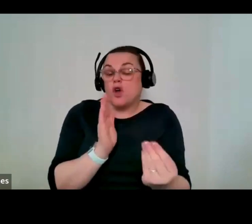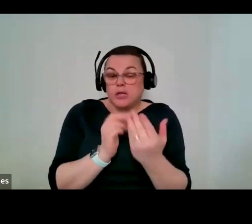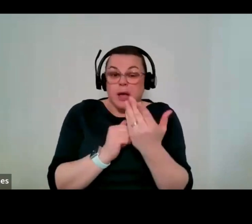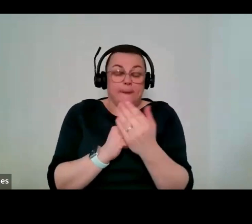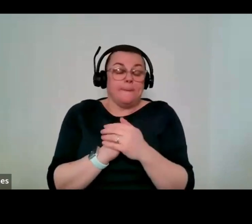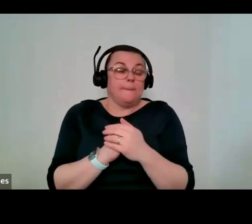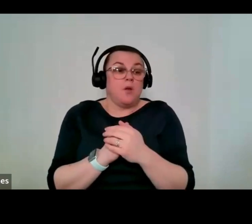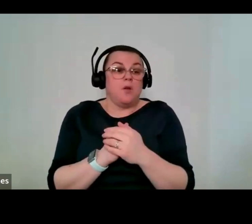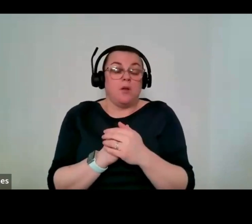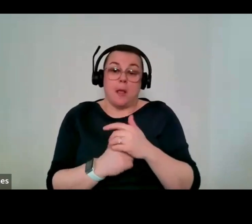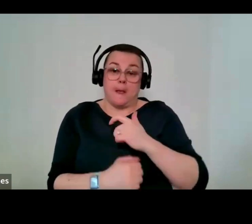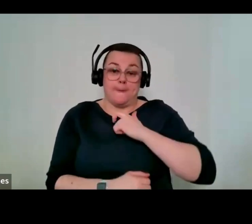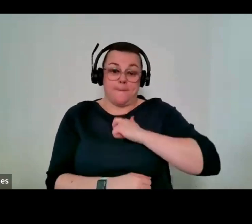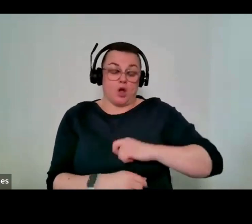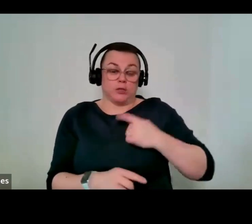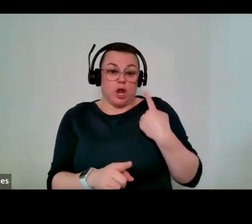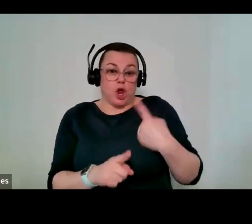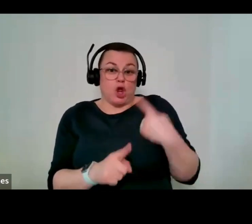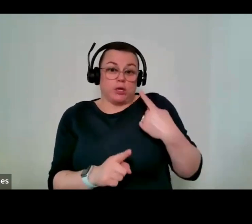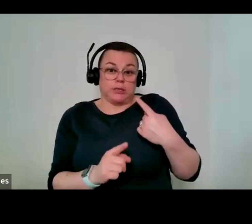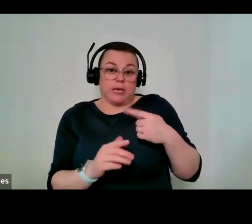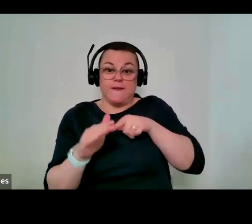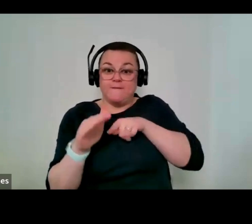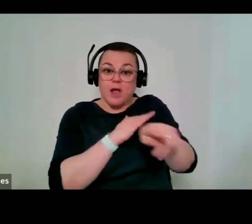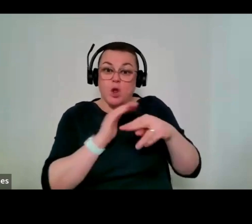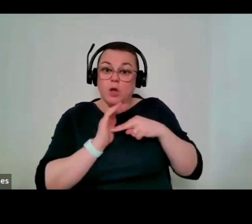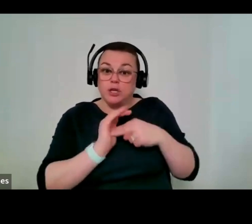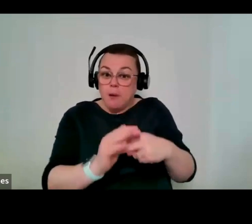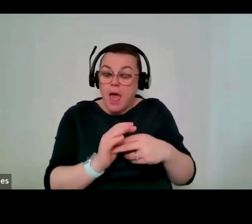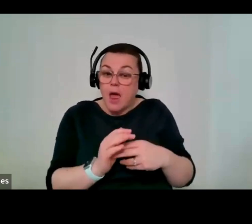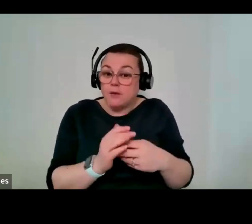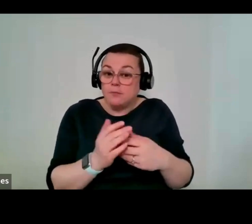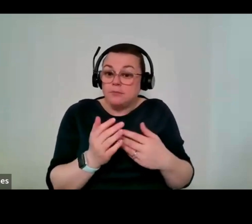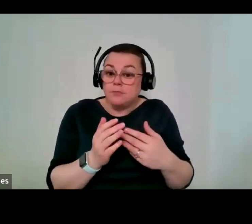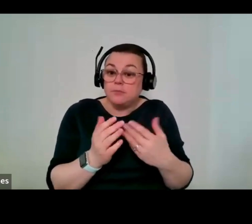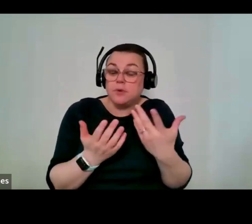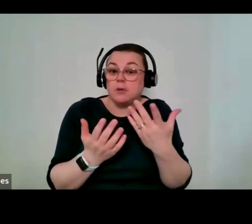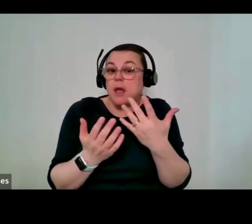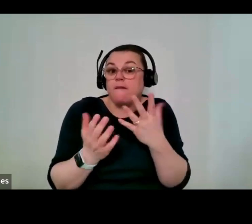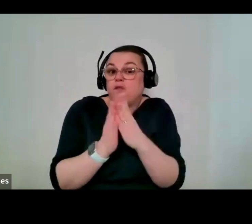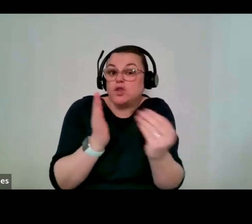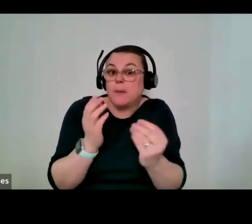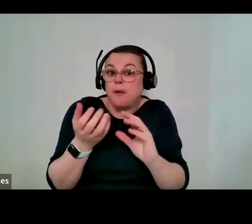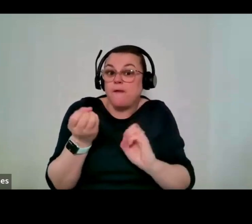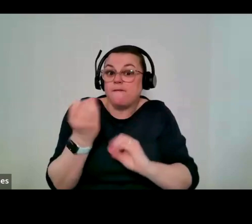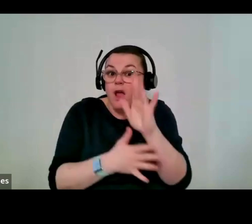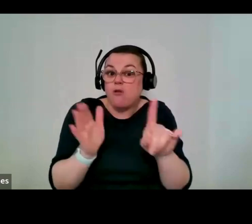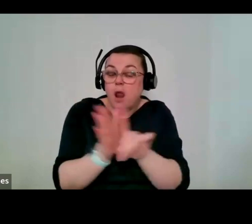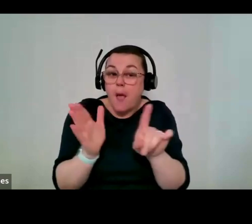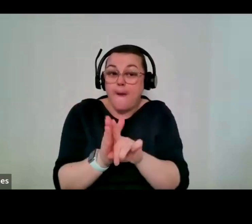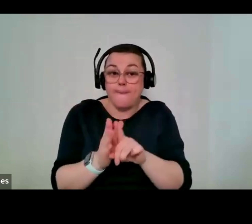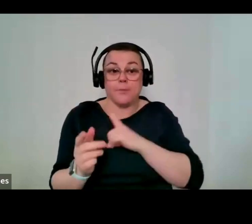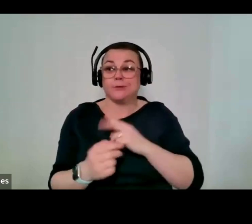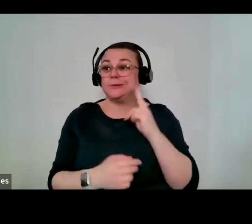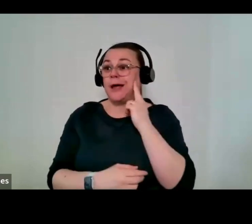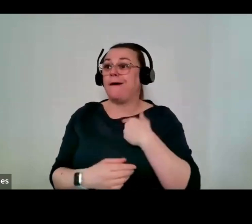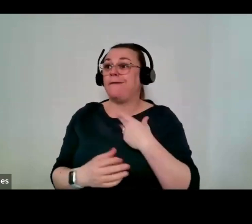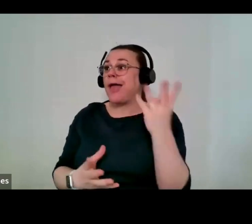no personal emergency evacuation plan in the case of a fire alarm. We don't always hear the fire